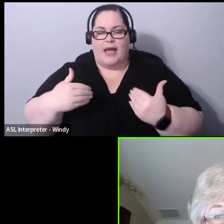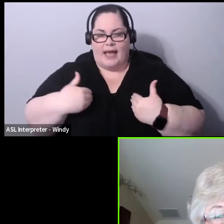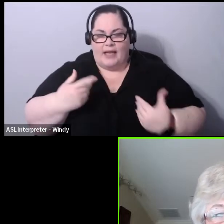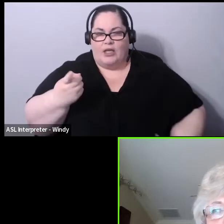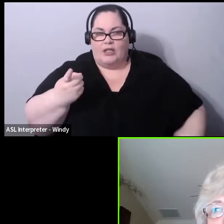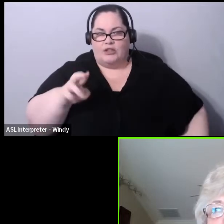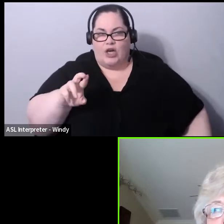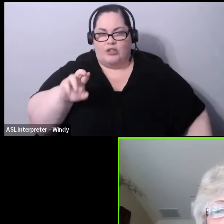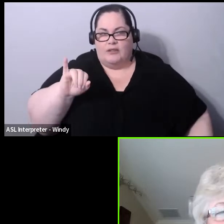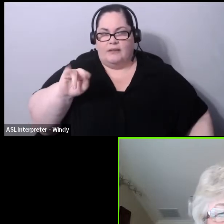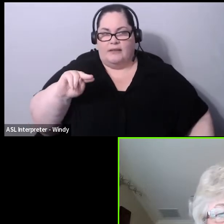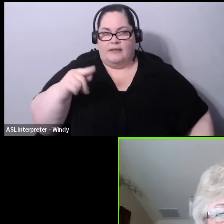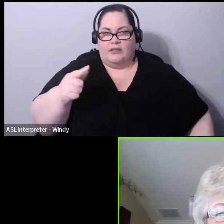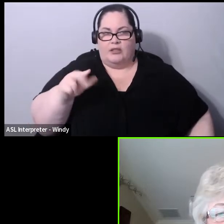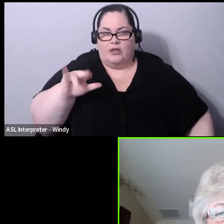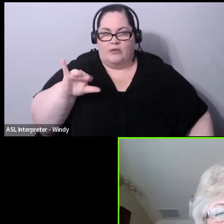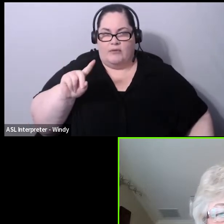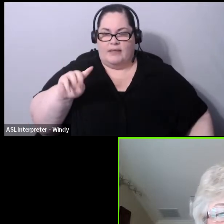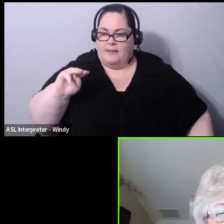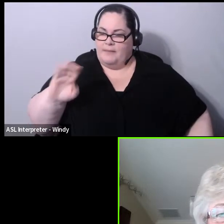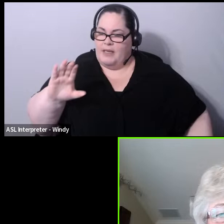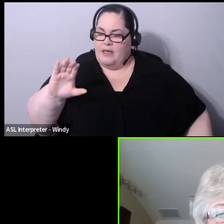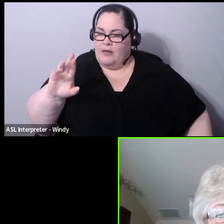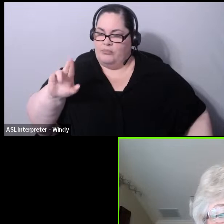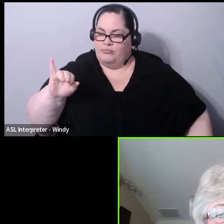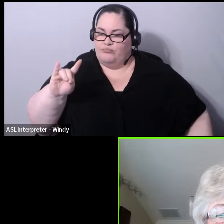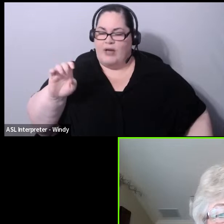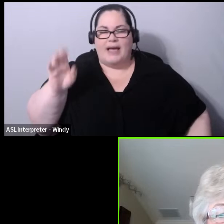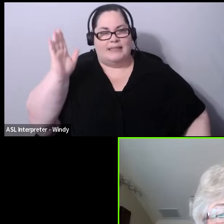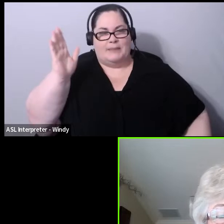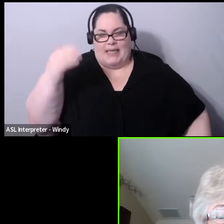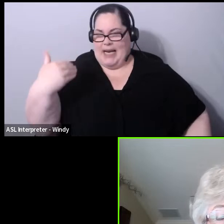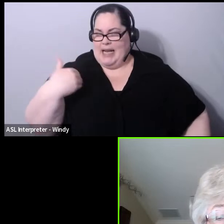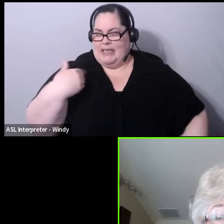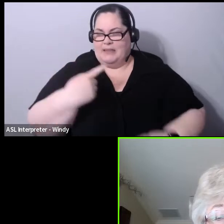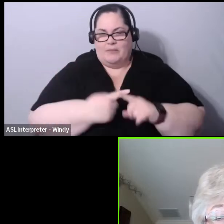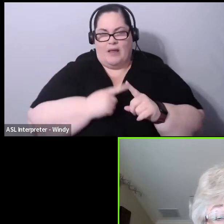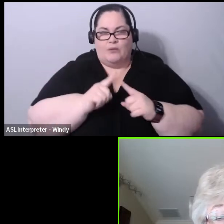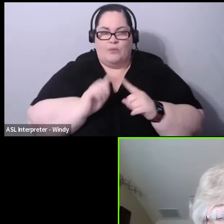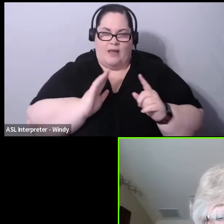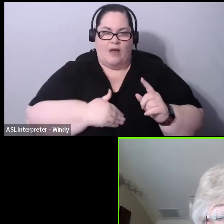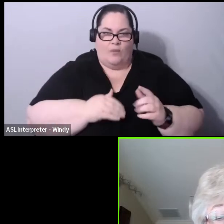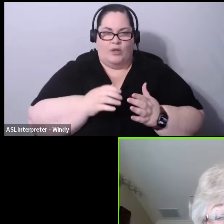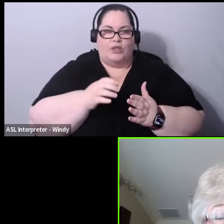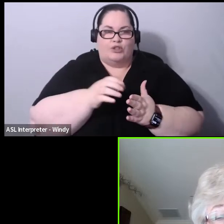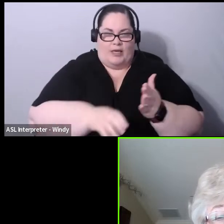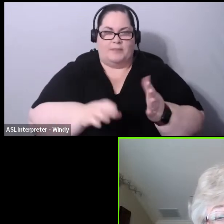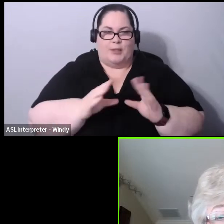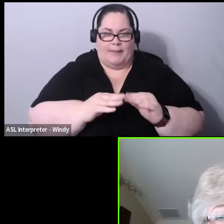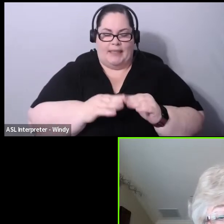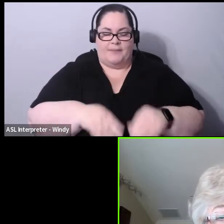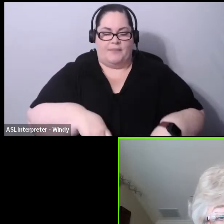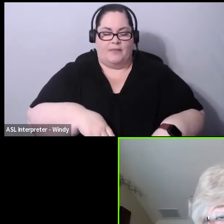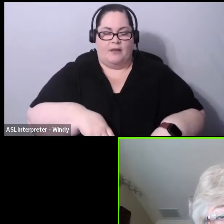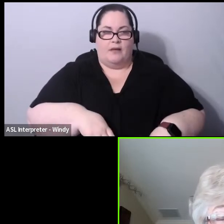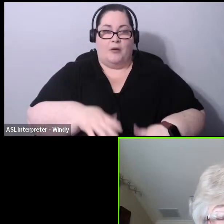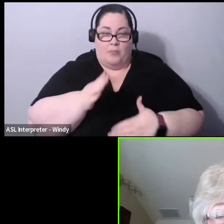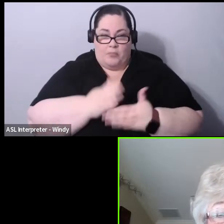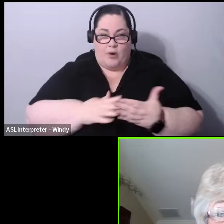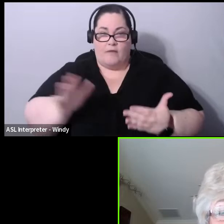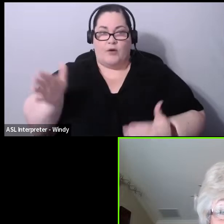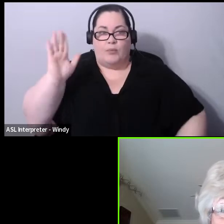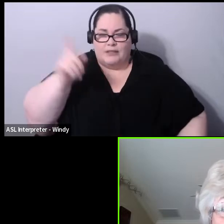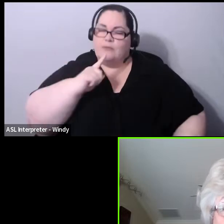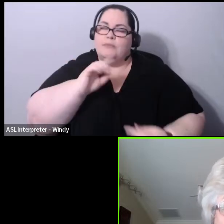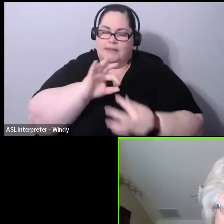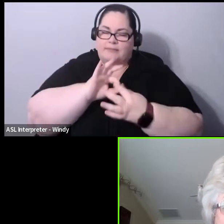speak last month, I guess it was, to our chapter meeting. And a good part of her presentation dealt